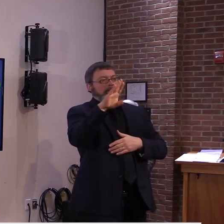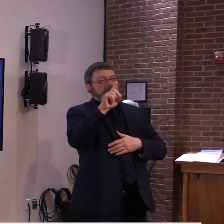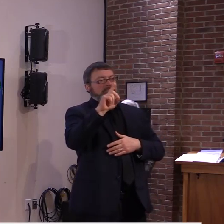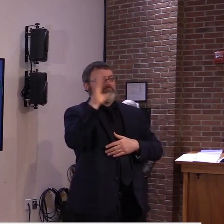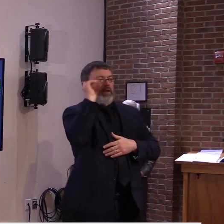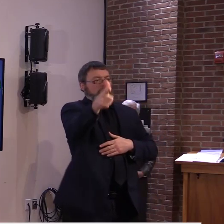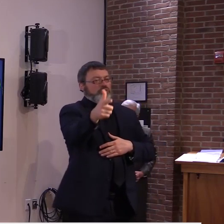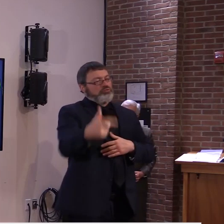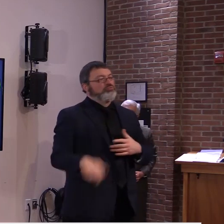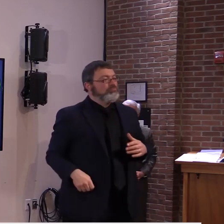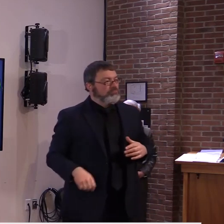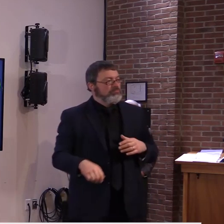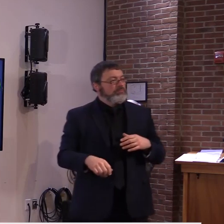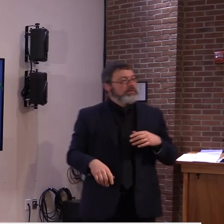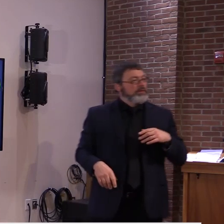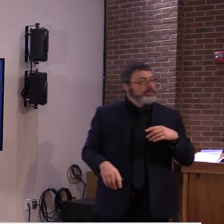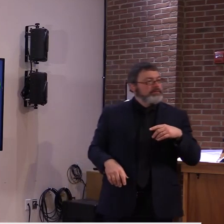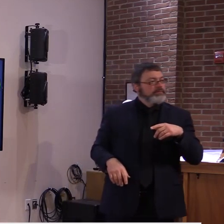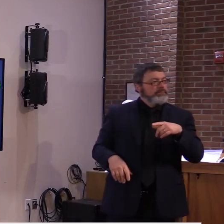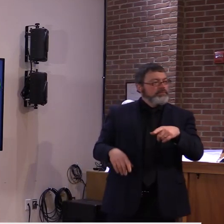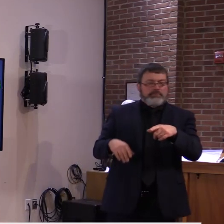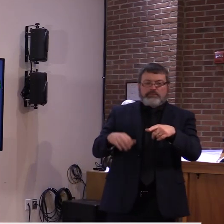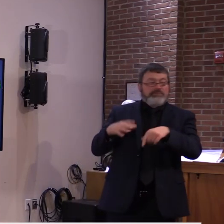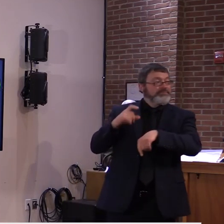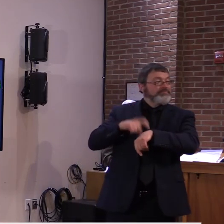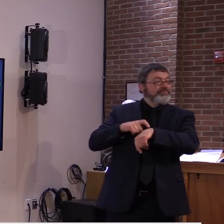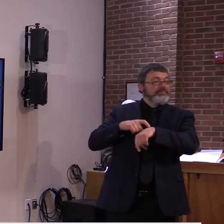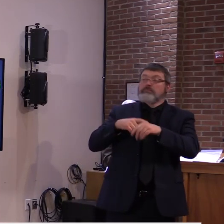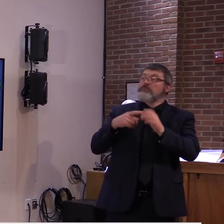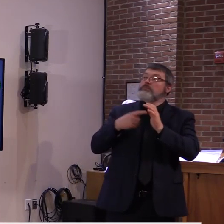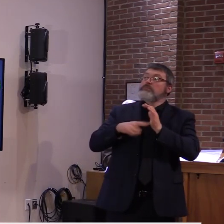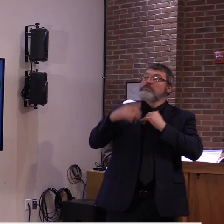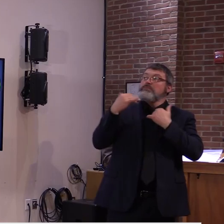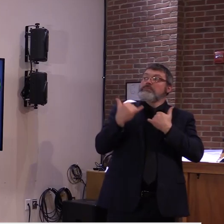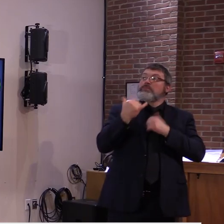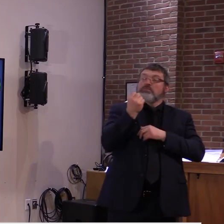that pivot. But we're working on the planning right now at the state level.